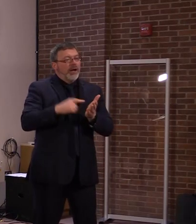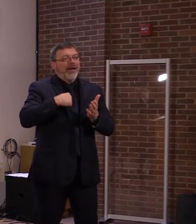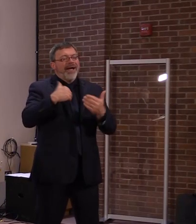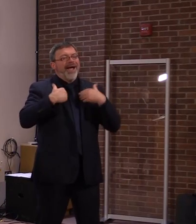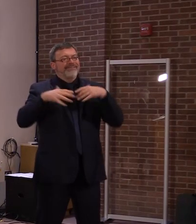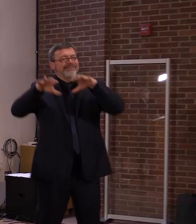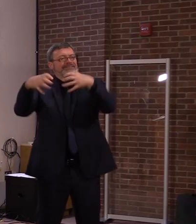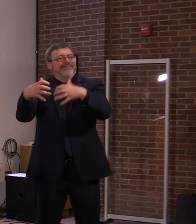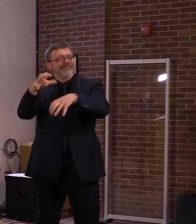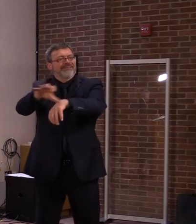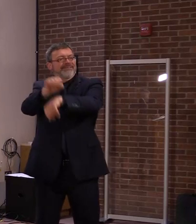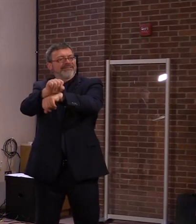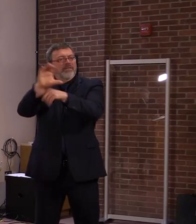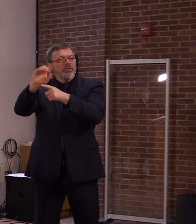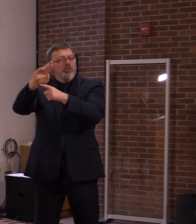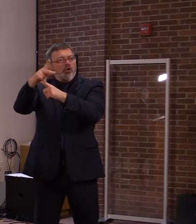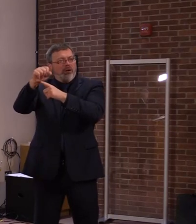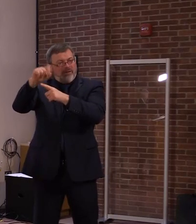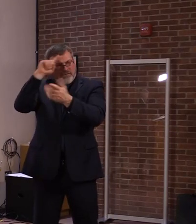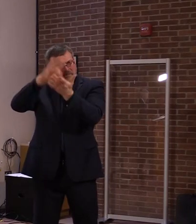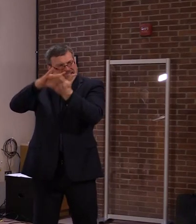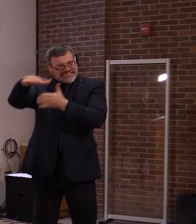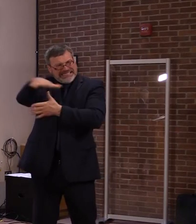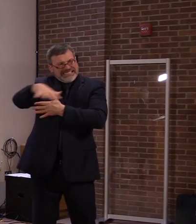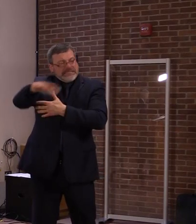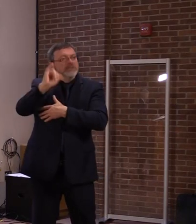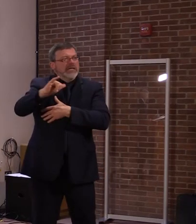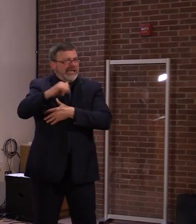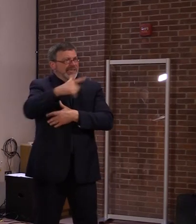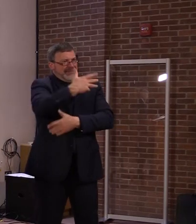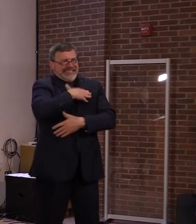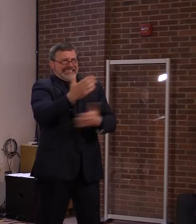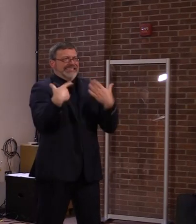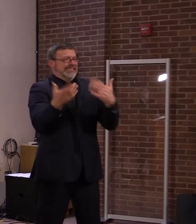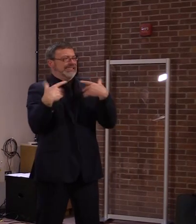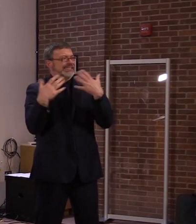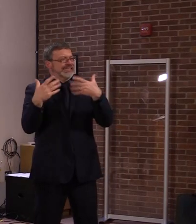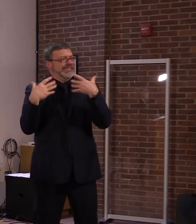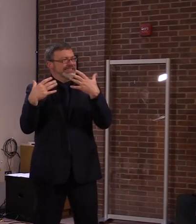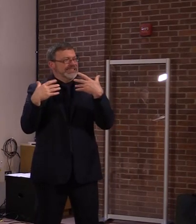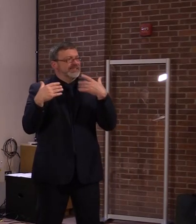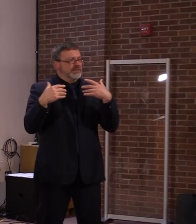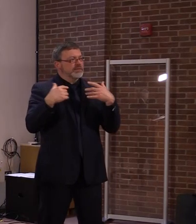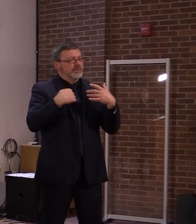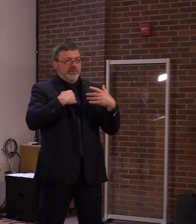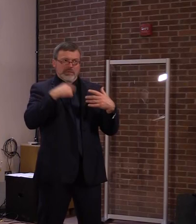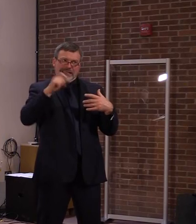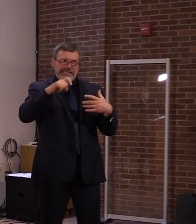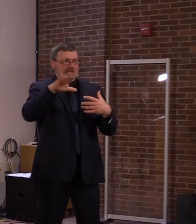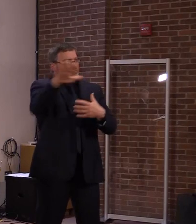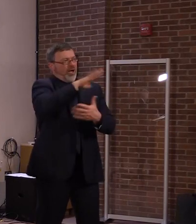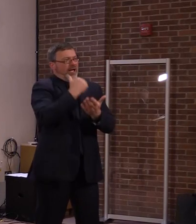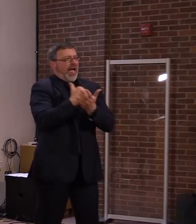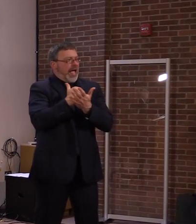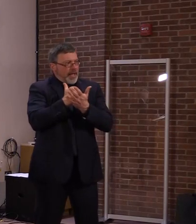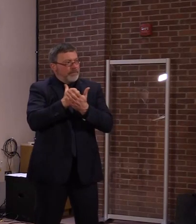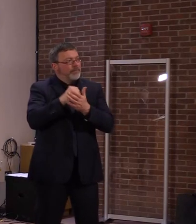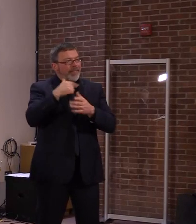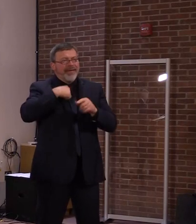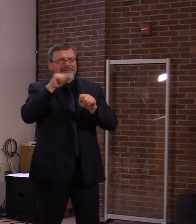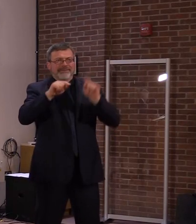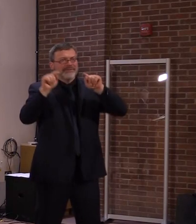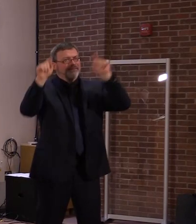Medical Reserve Corps units are community-based groups of volunteers who supplement local emergency and public